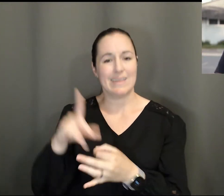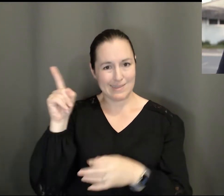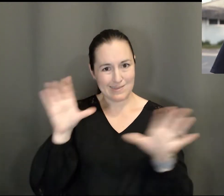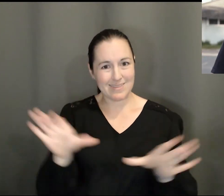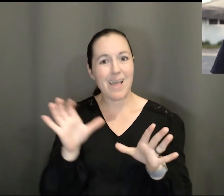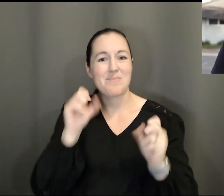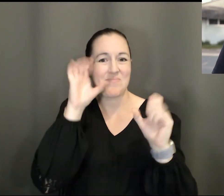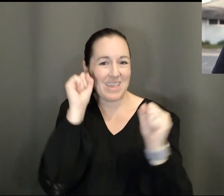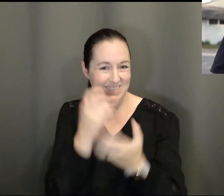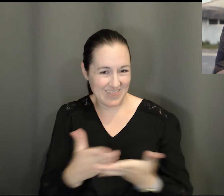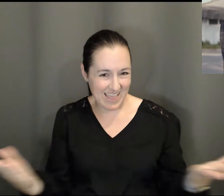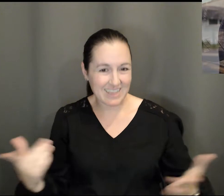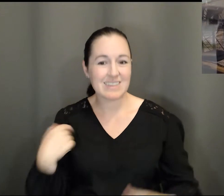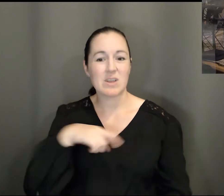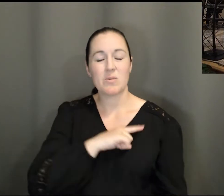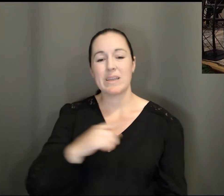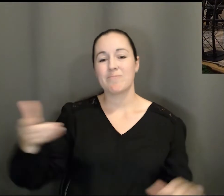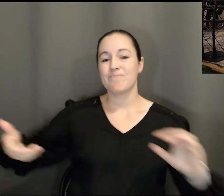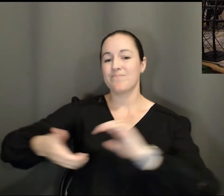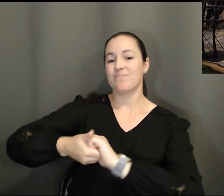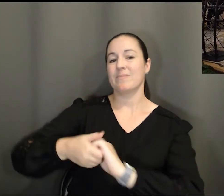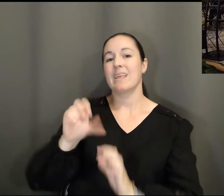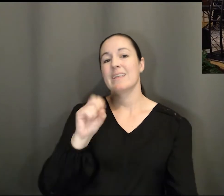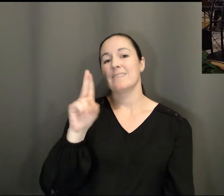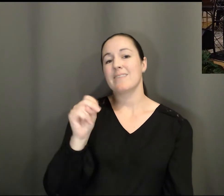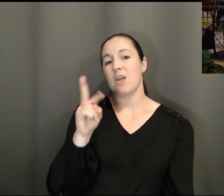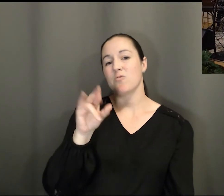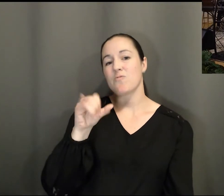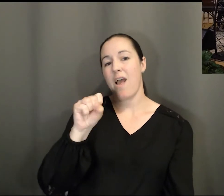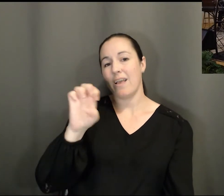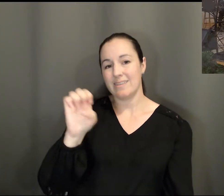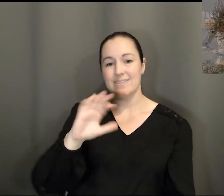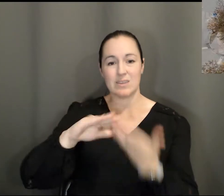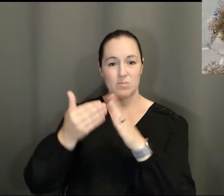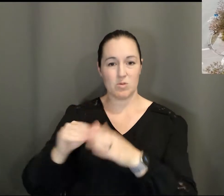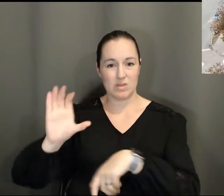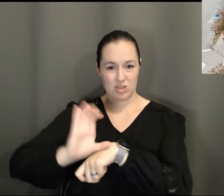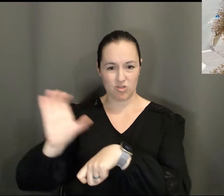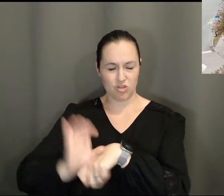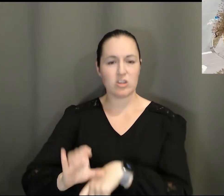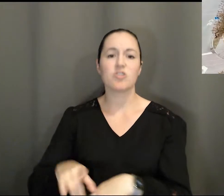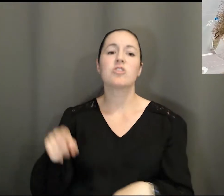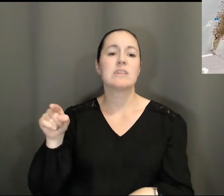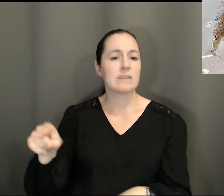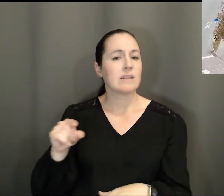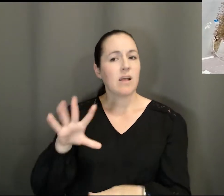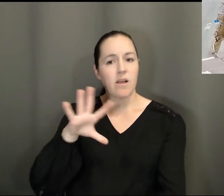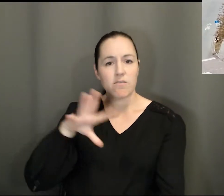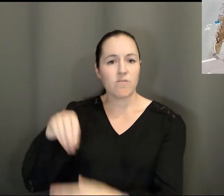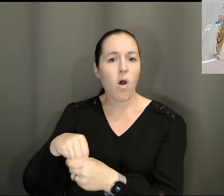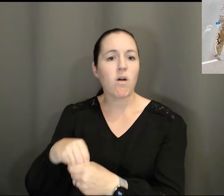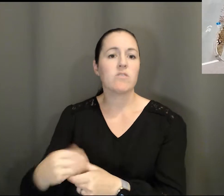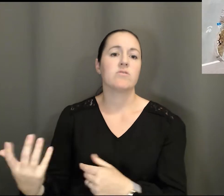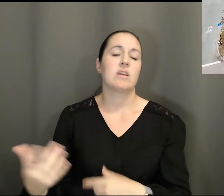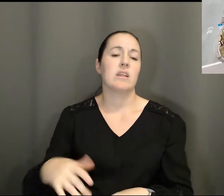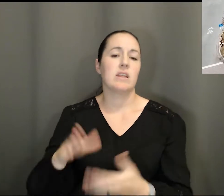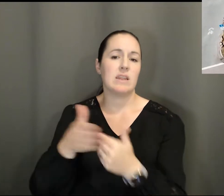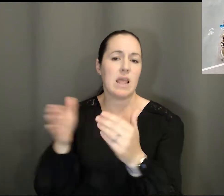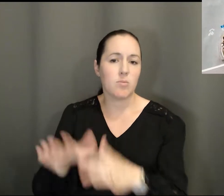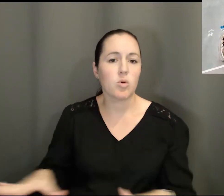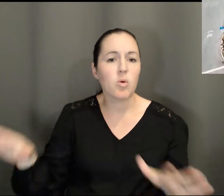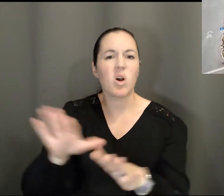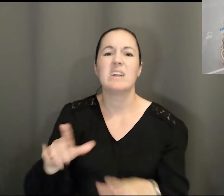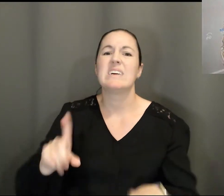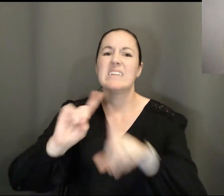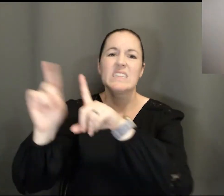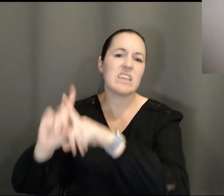had the opportunity to come alongside Sunrise Community Church in Anchorage, Alaska. This church is situated in an underserved neighborhood that's home to low-income families, immigrants from